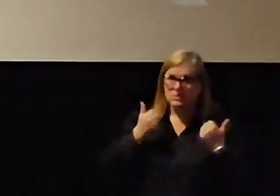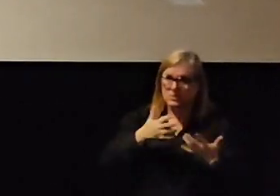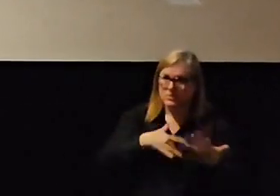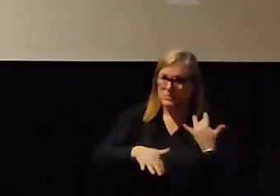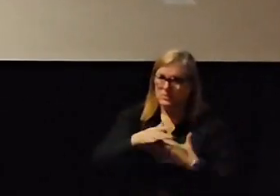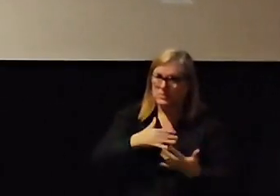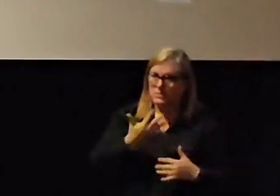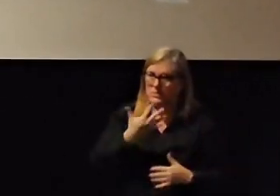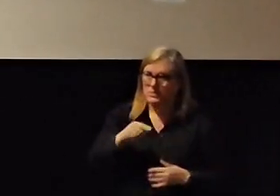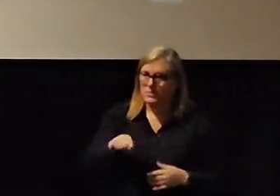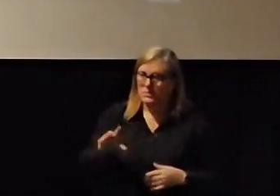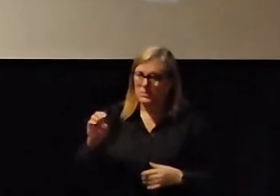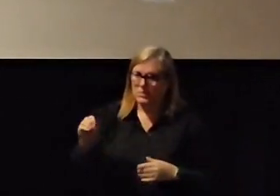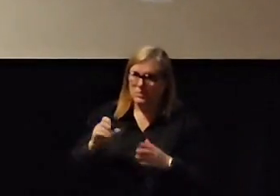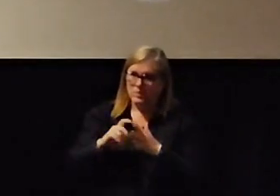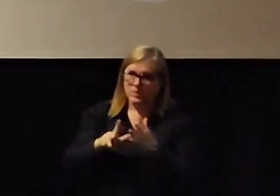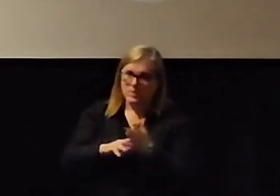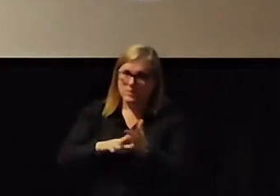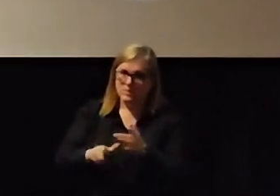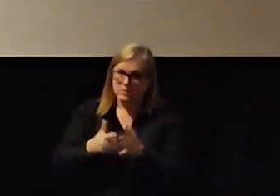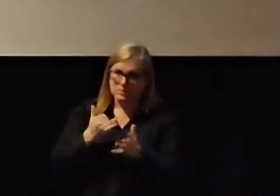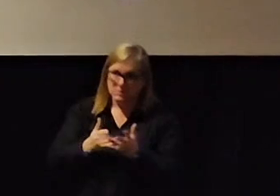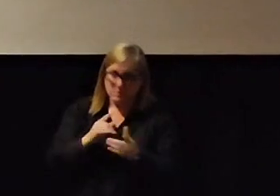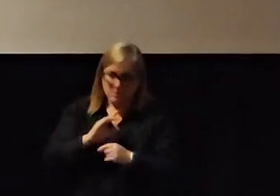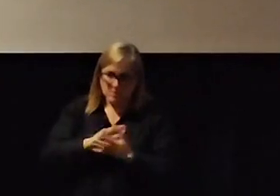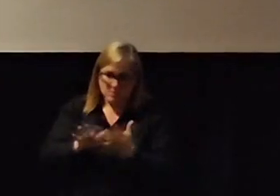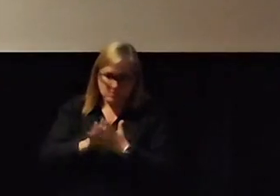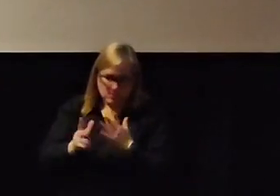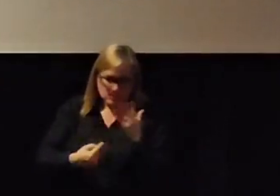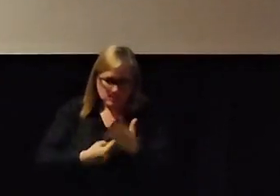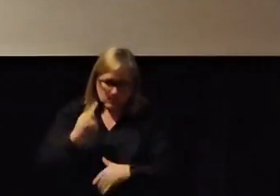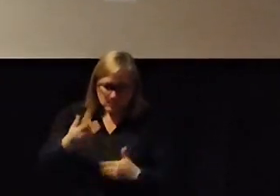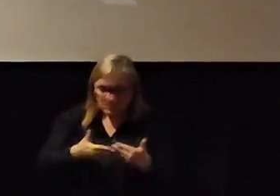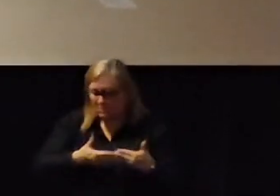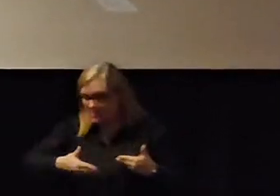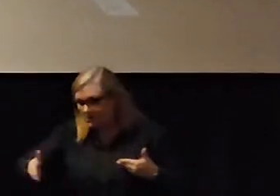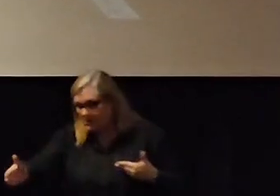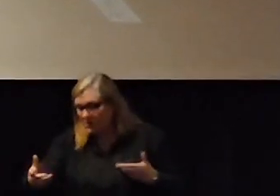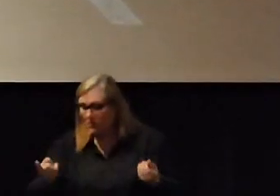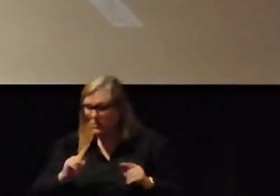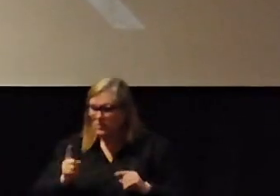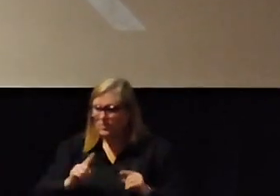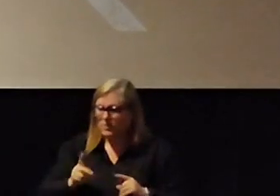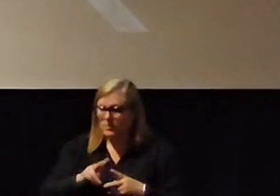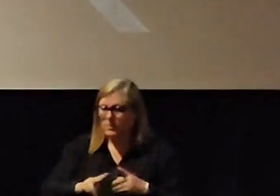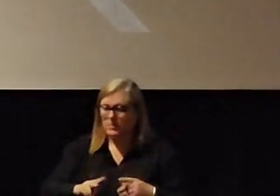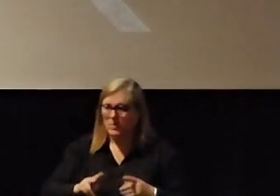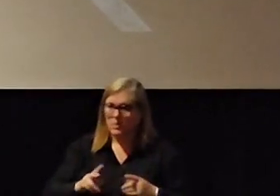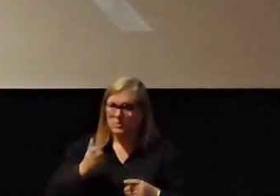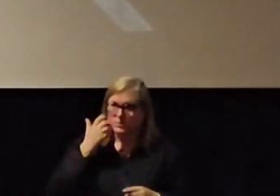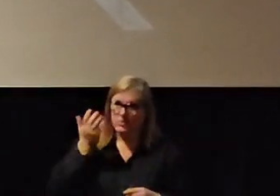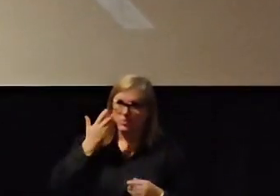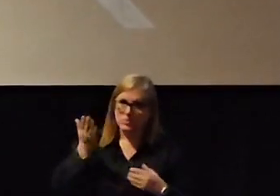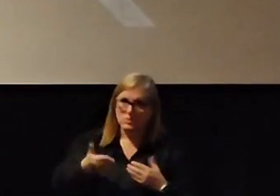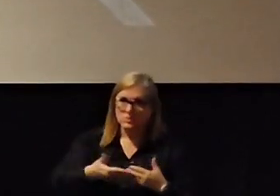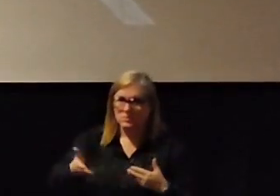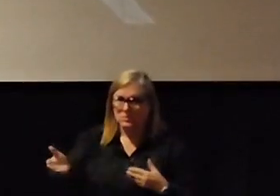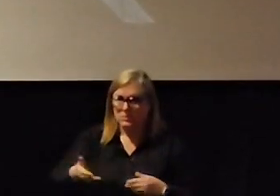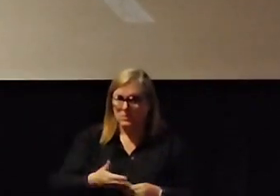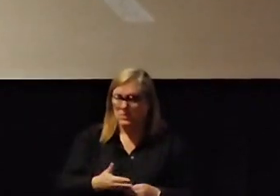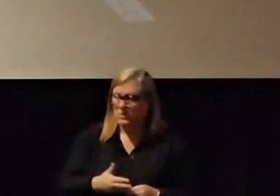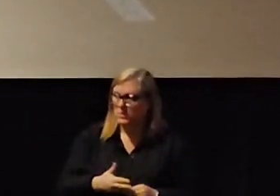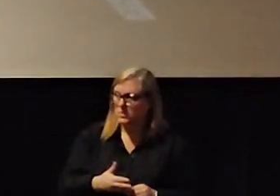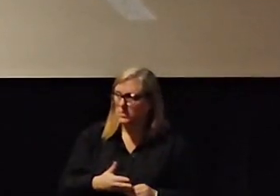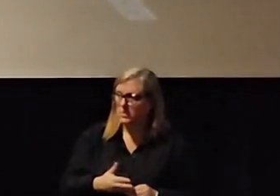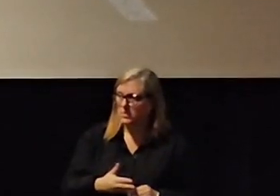5.0 ethics, how we got here, where are they taking us, where's big tech taking us, and what can we do. And